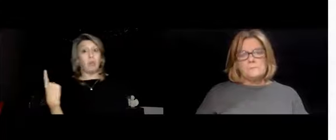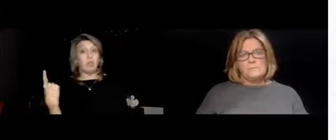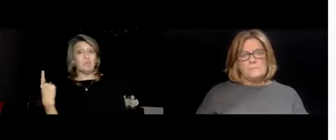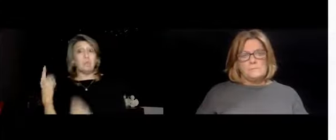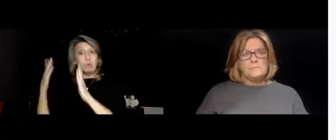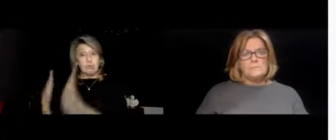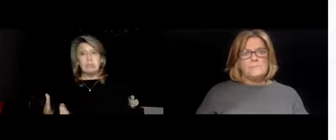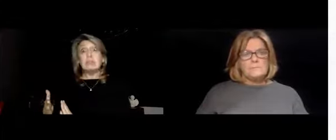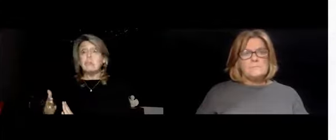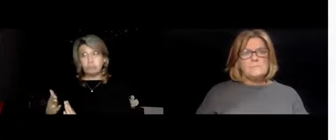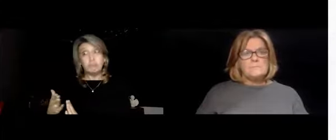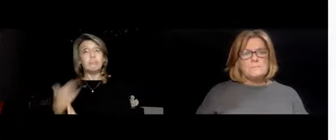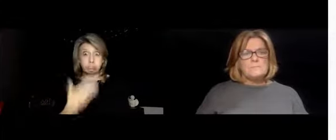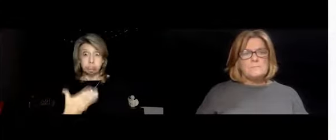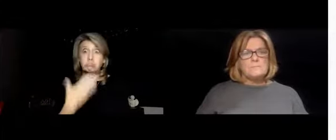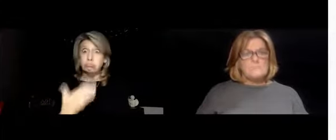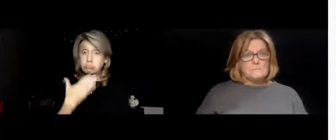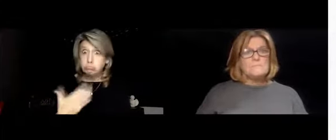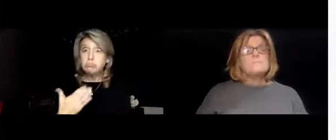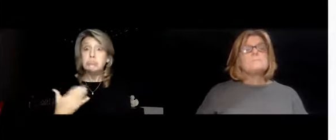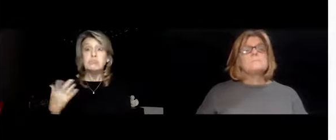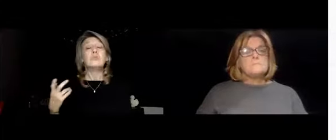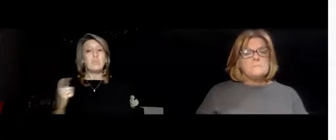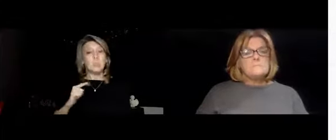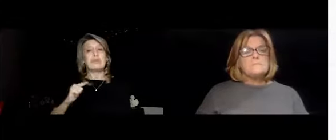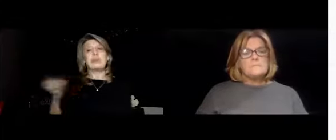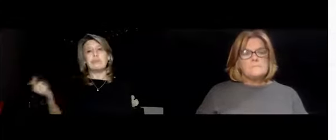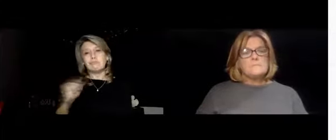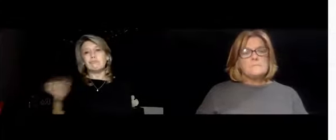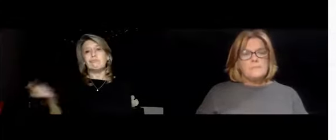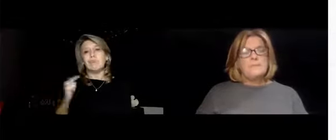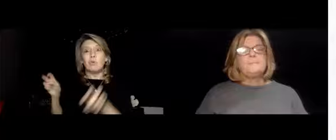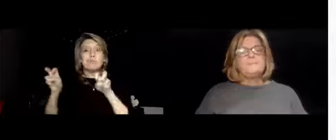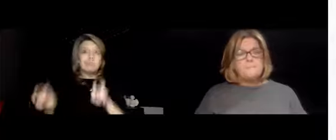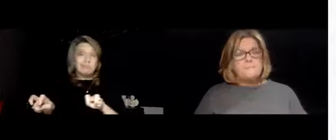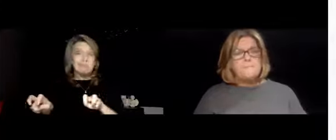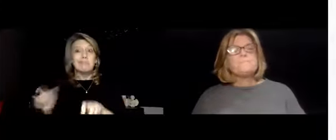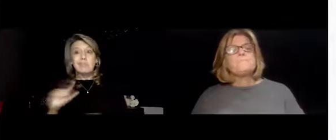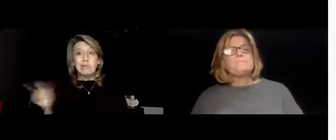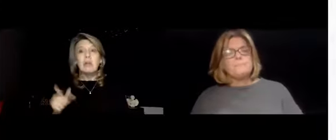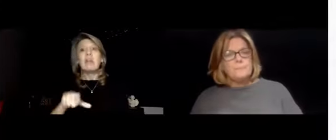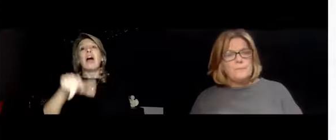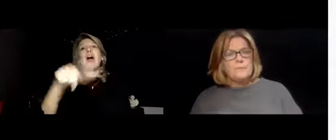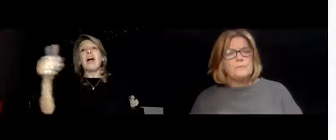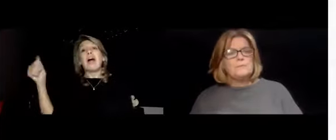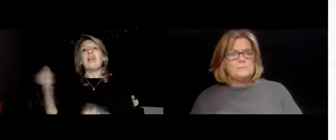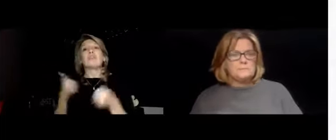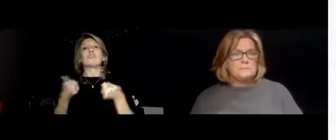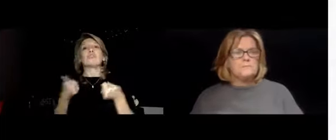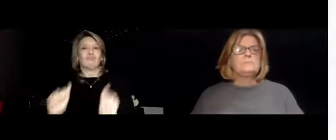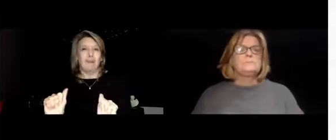trained, and there is another person who is pretty good. And so we do share the